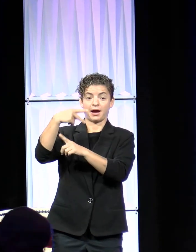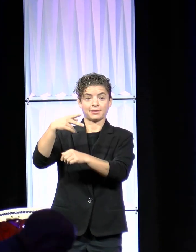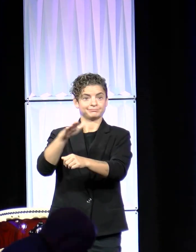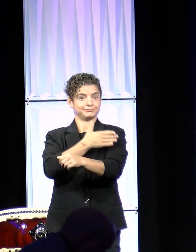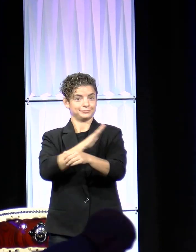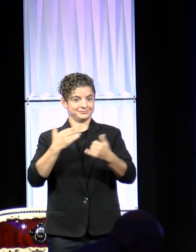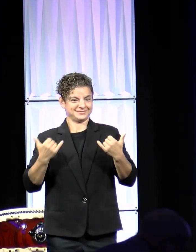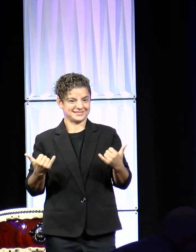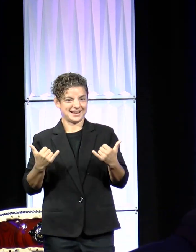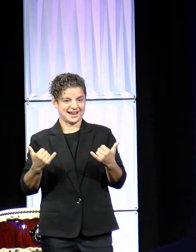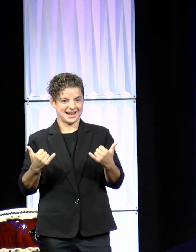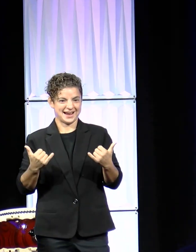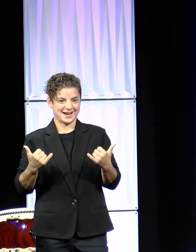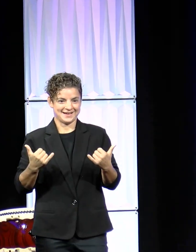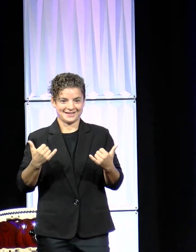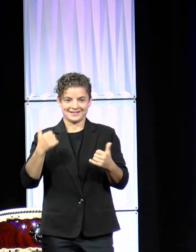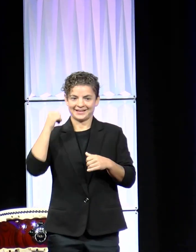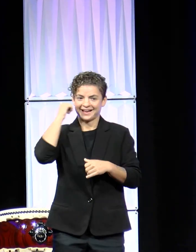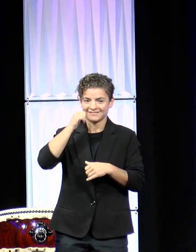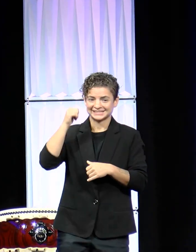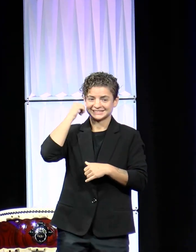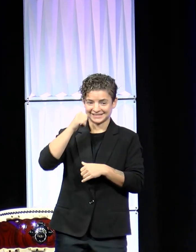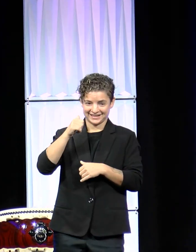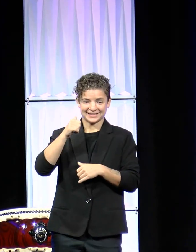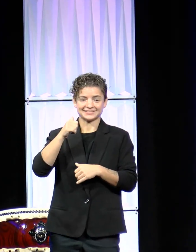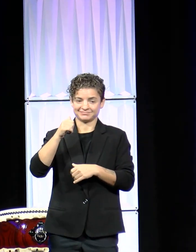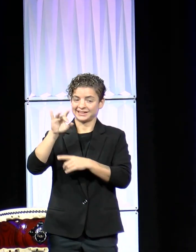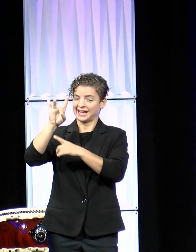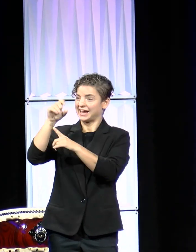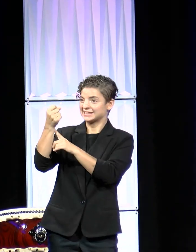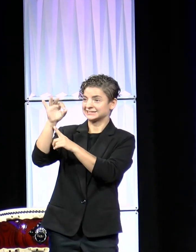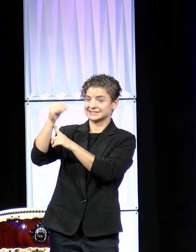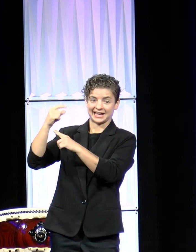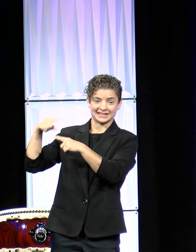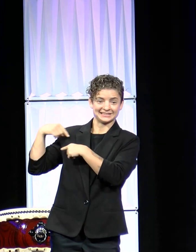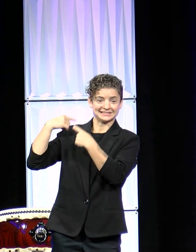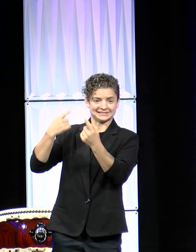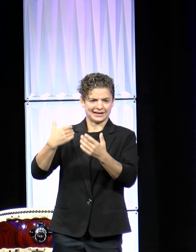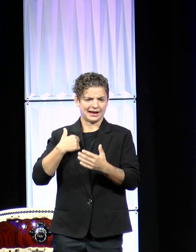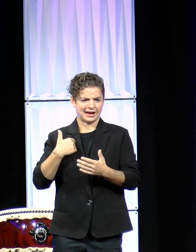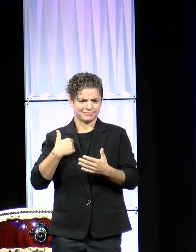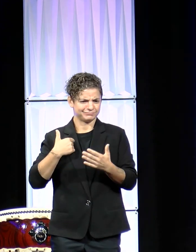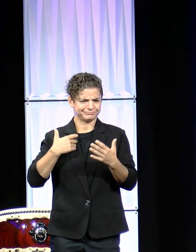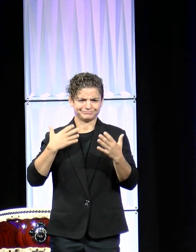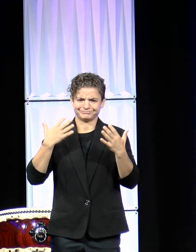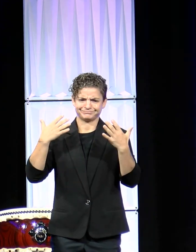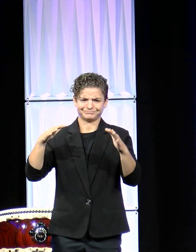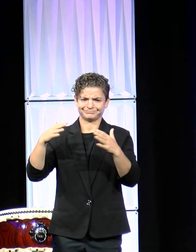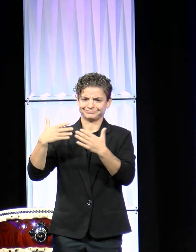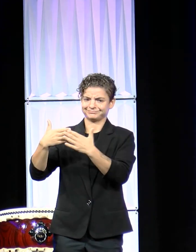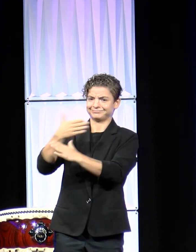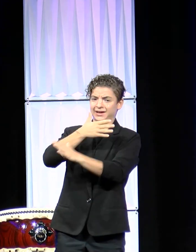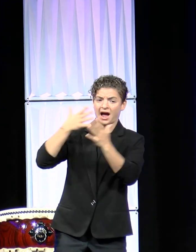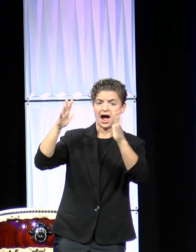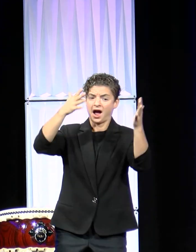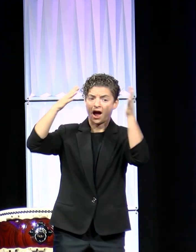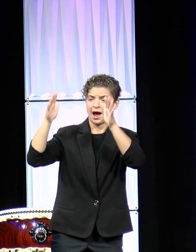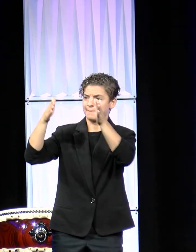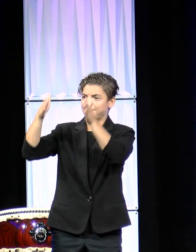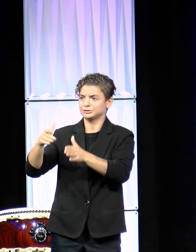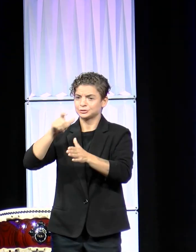hip hop artist of the 80s and 90s had a great hype person, so Cherie was that for us.